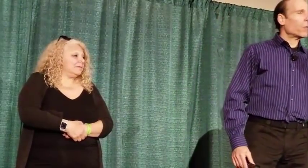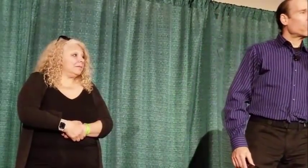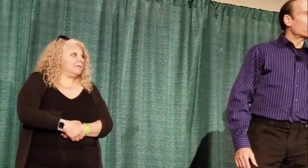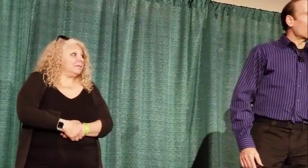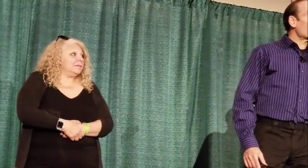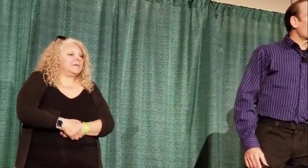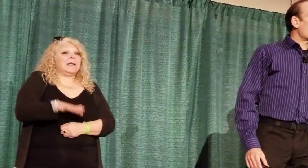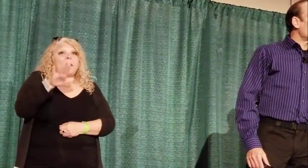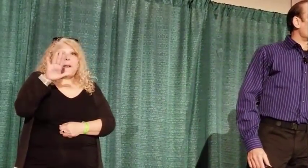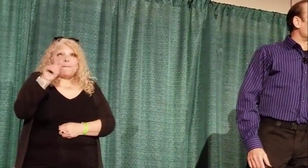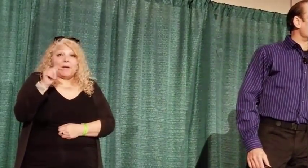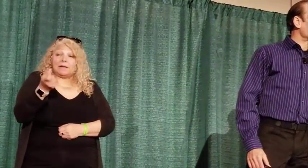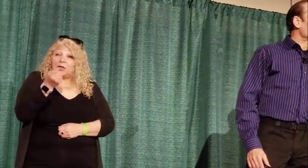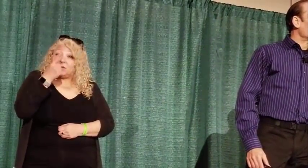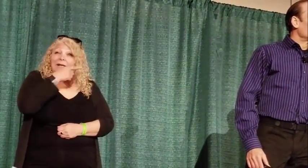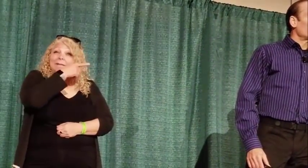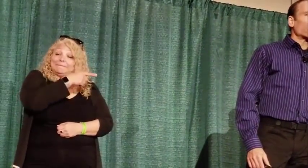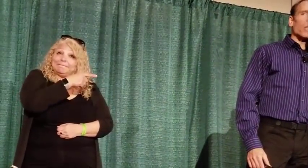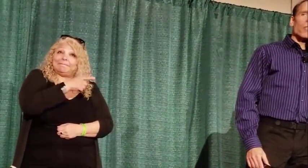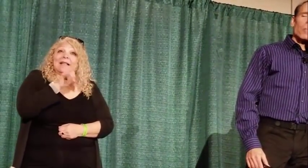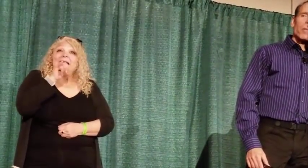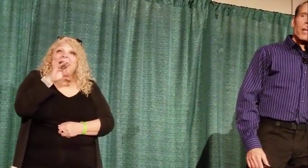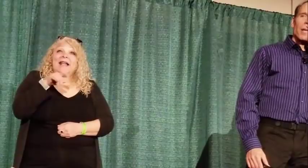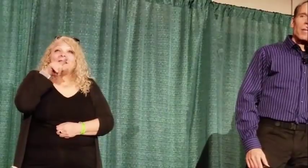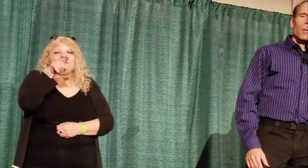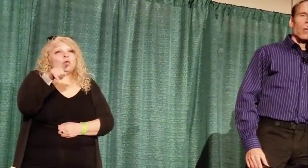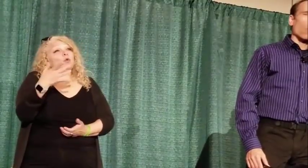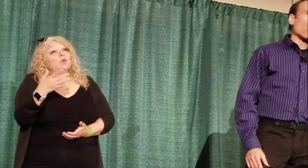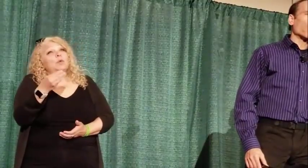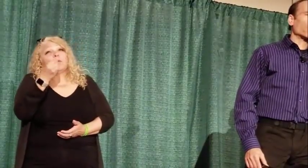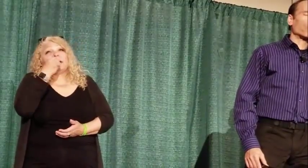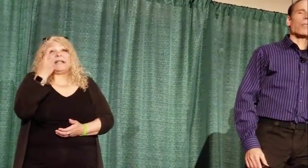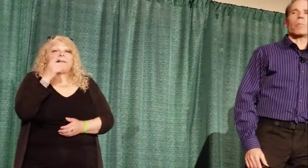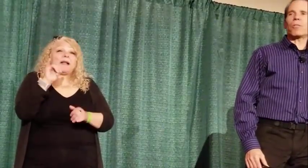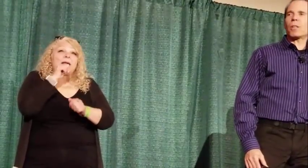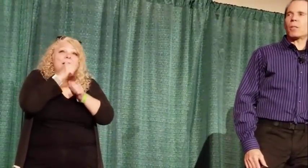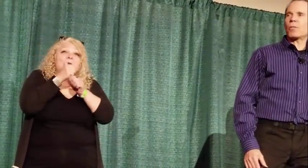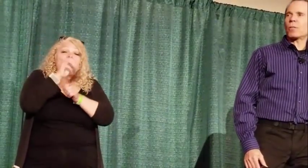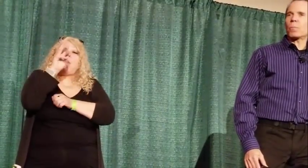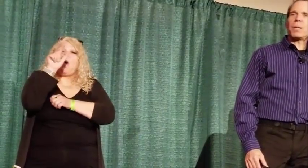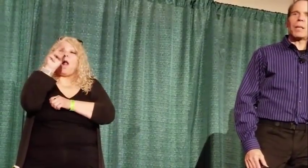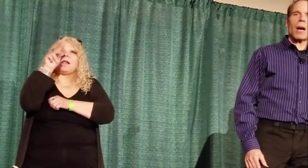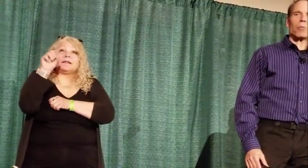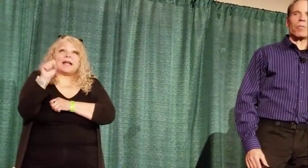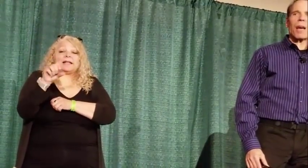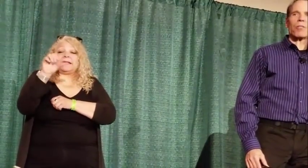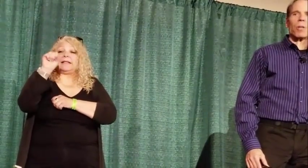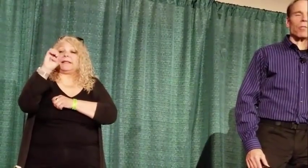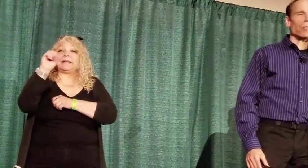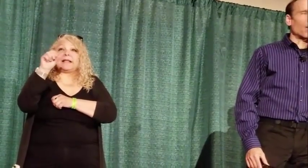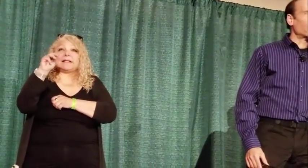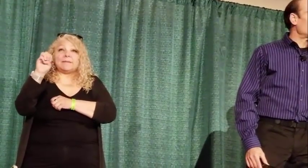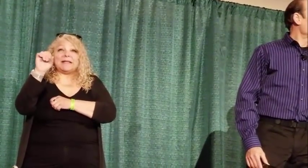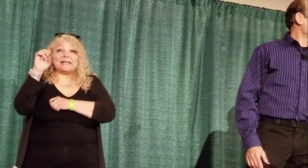But if you, instead of that oil, if you took in something like walnuts, sesame seeds, pecans, pistachio